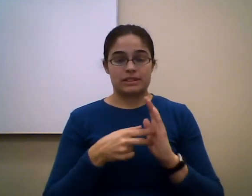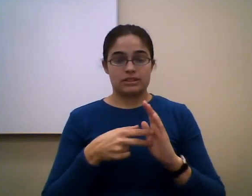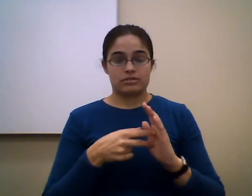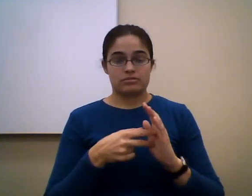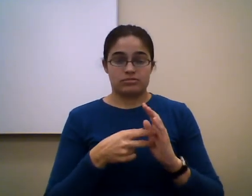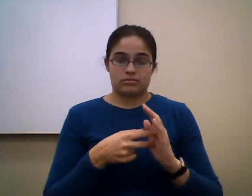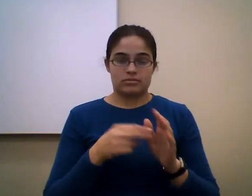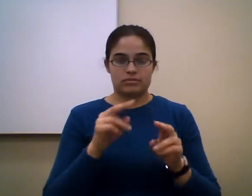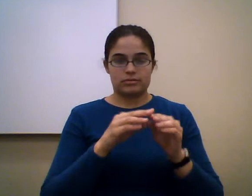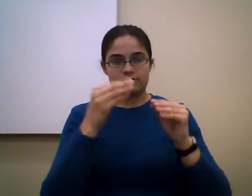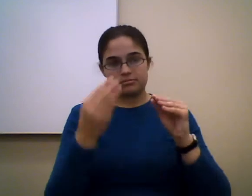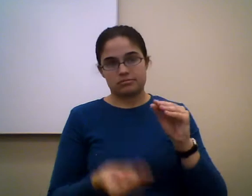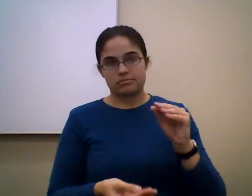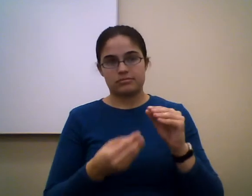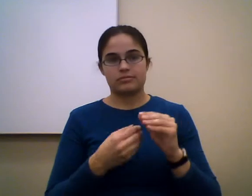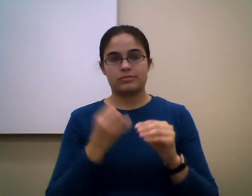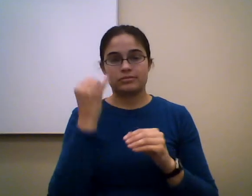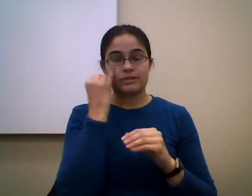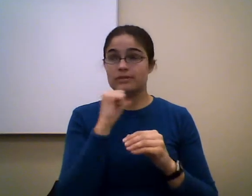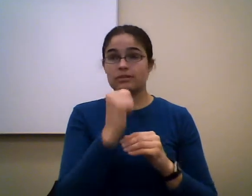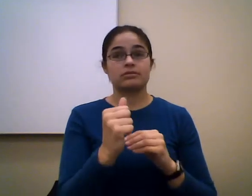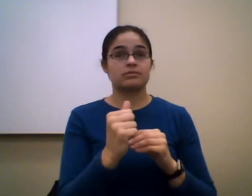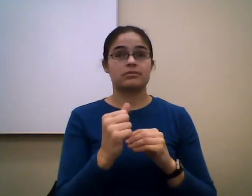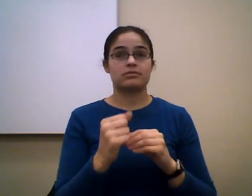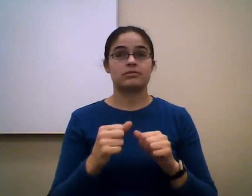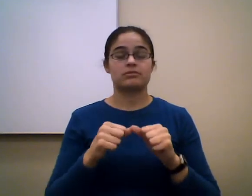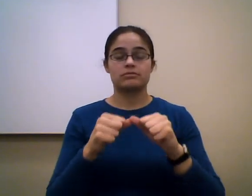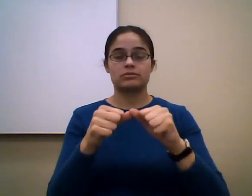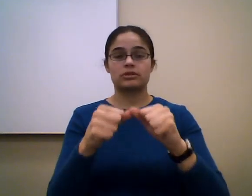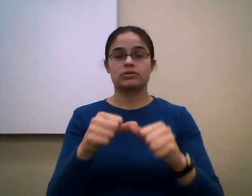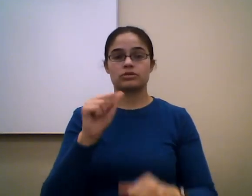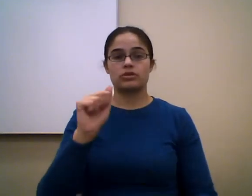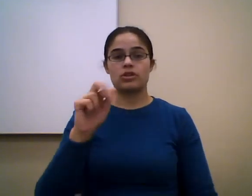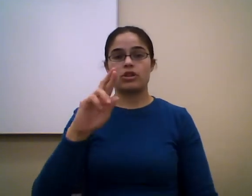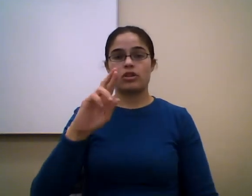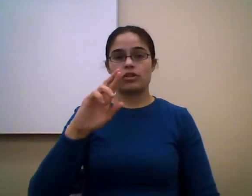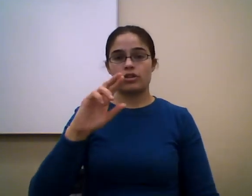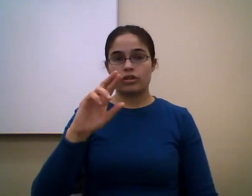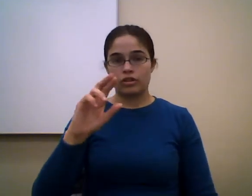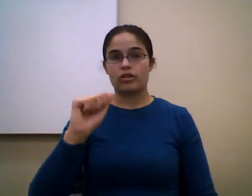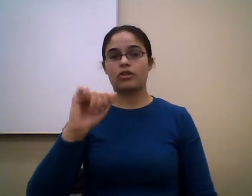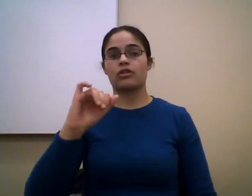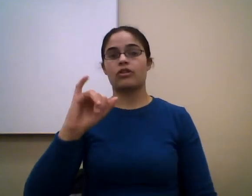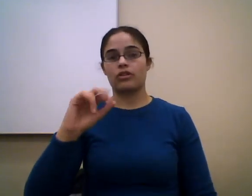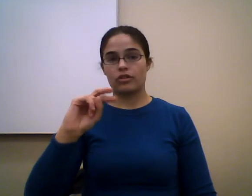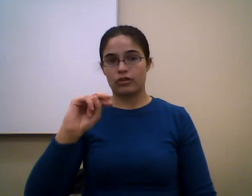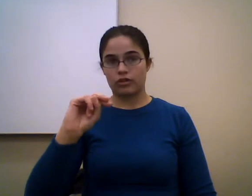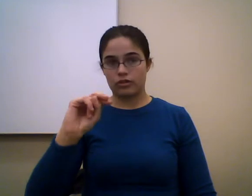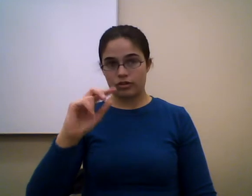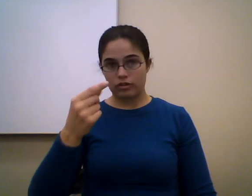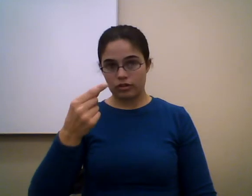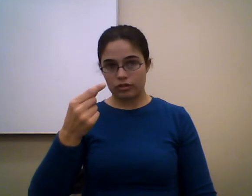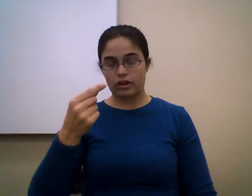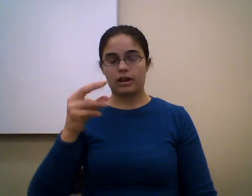the case continues to the arraignment part. The arraignment part will consider the defendant appearing before the